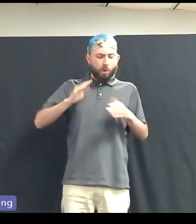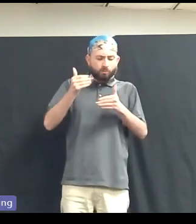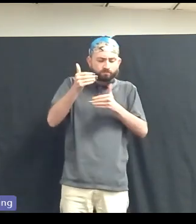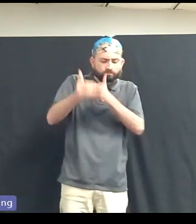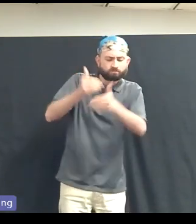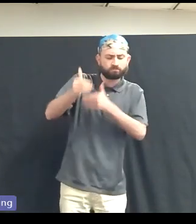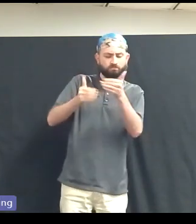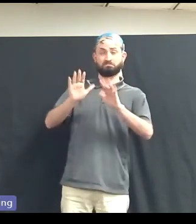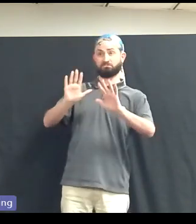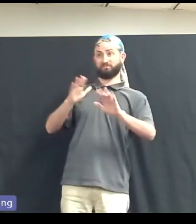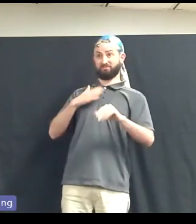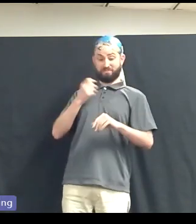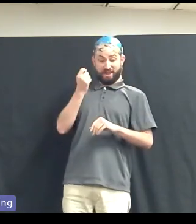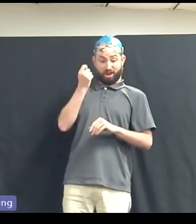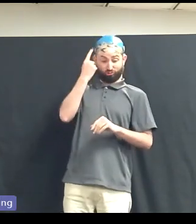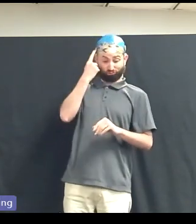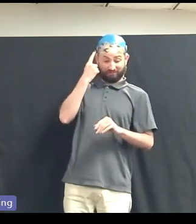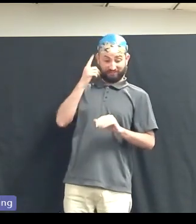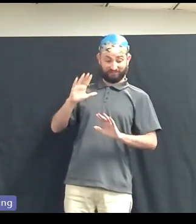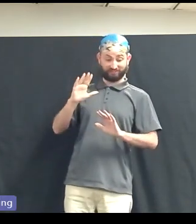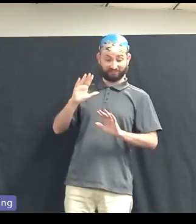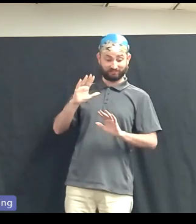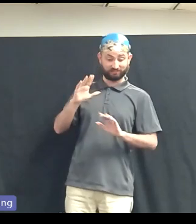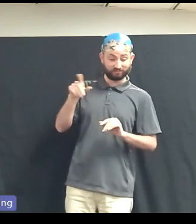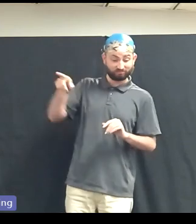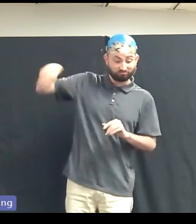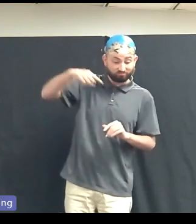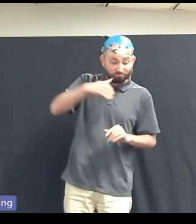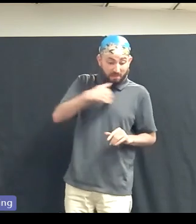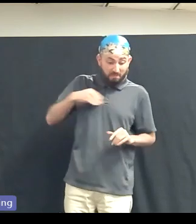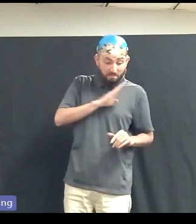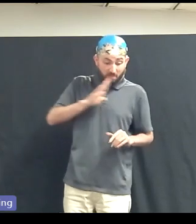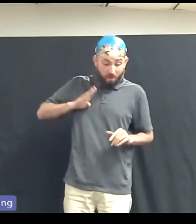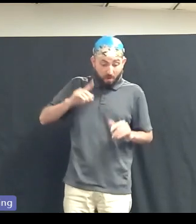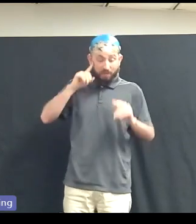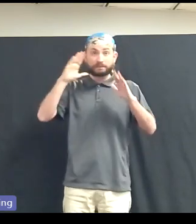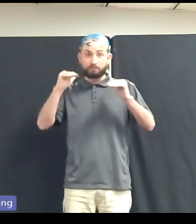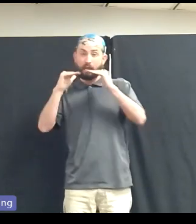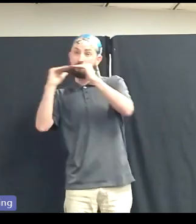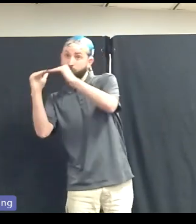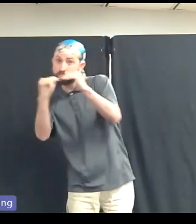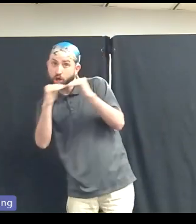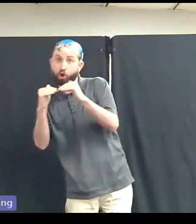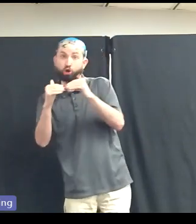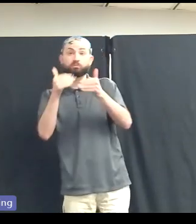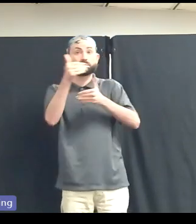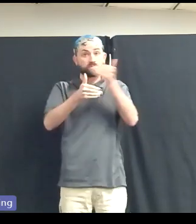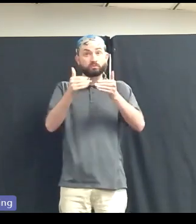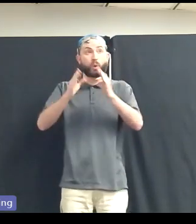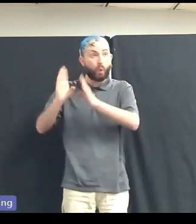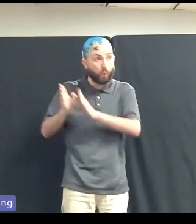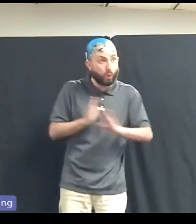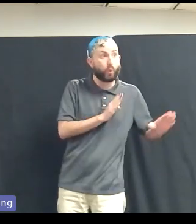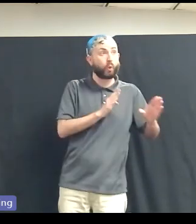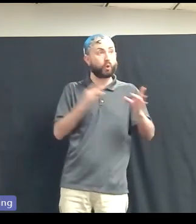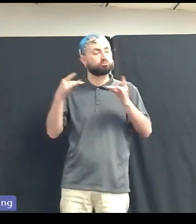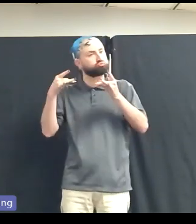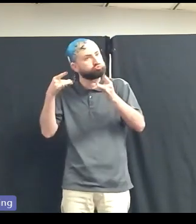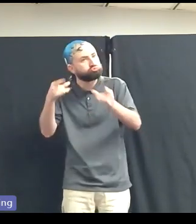I want to also mention that from my understanding with board procedures, they are